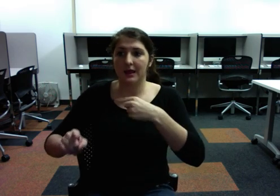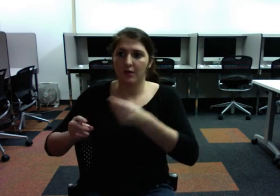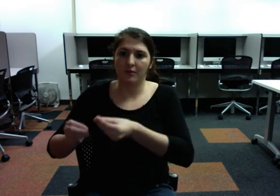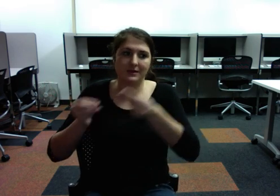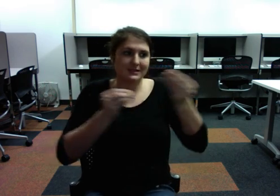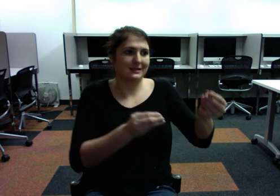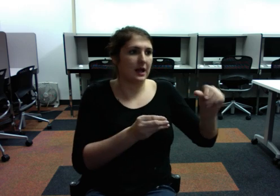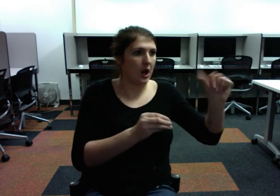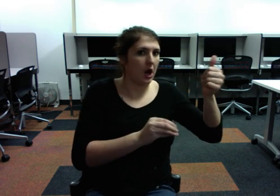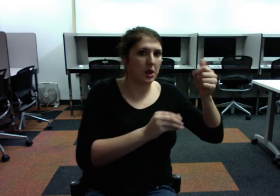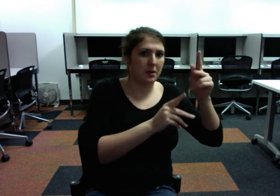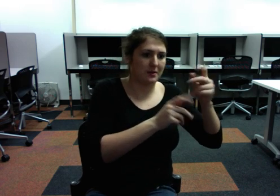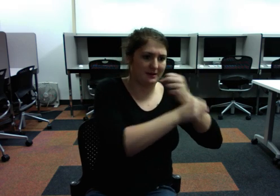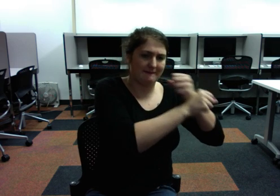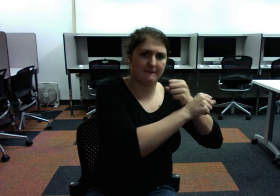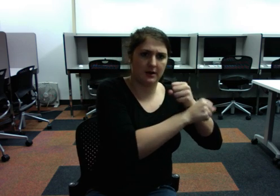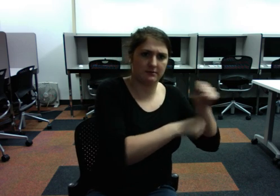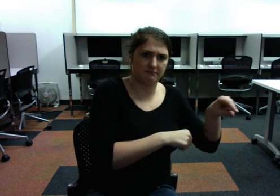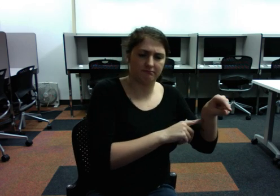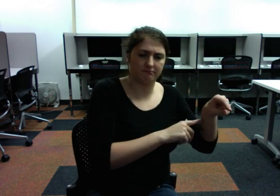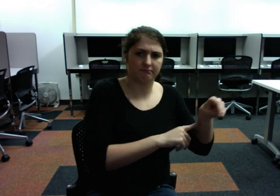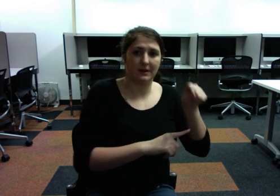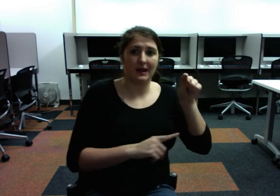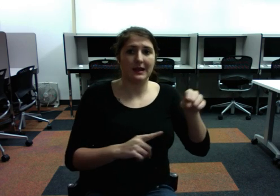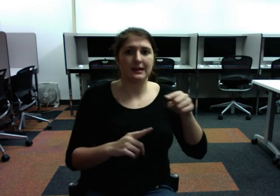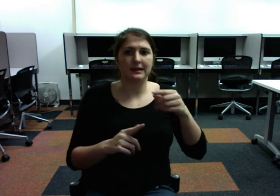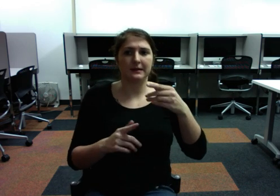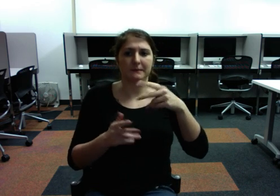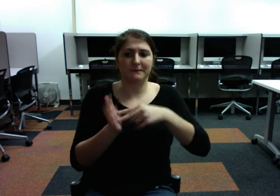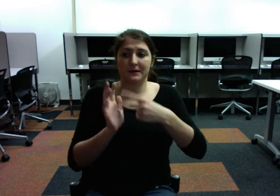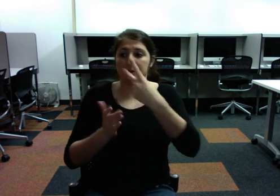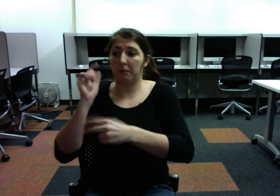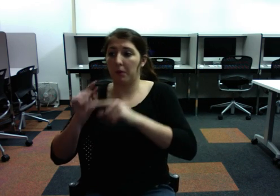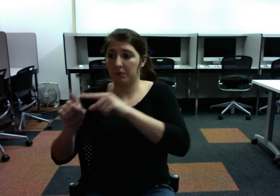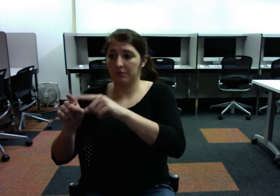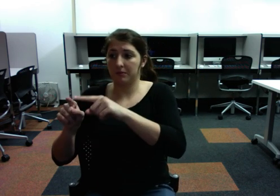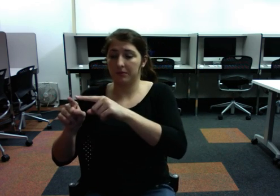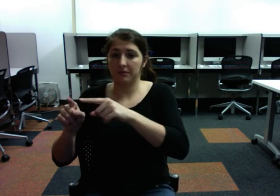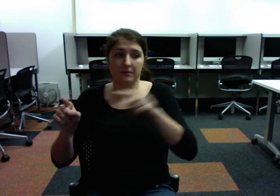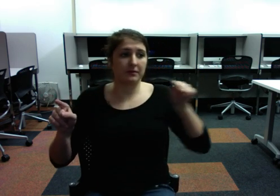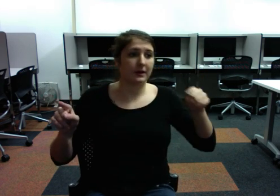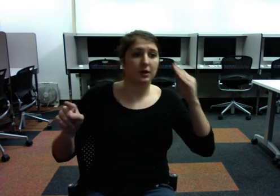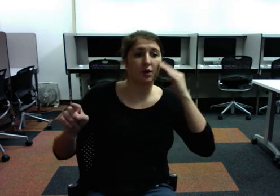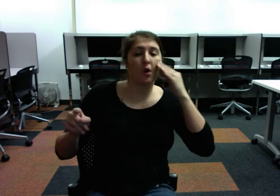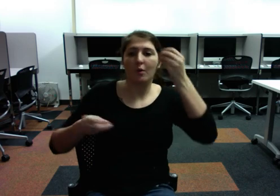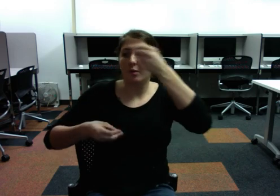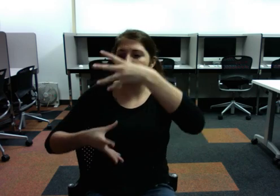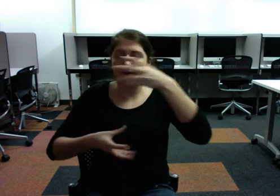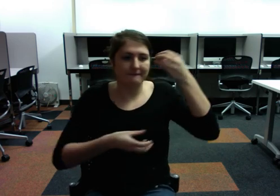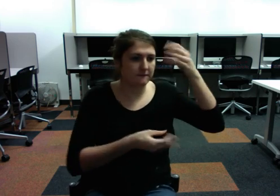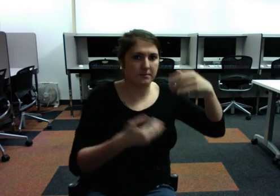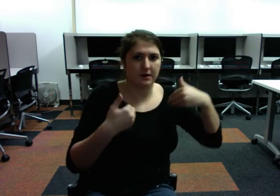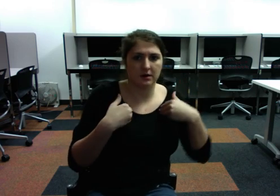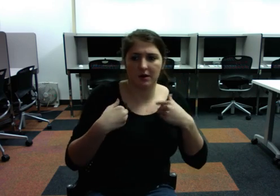days to answer. This gives preliminary information to both parties. Where did you live? Where did you work? What's your